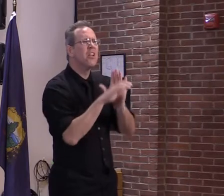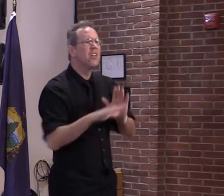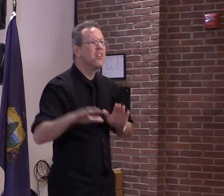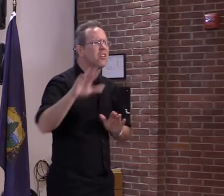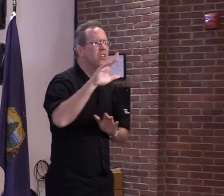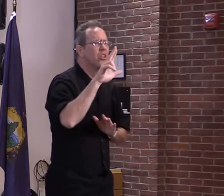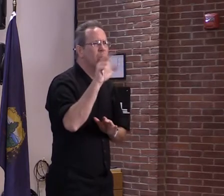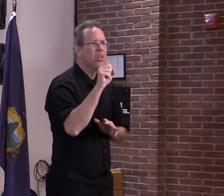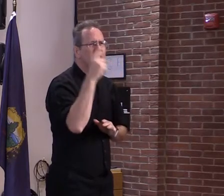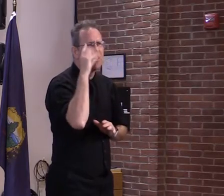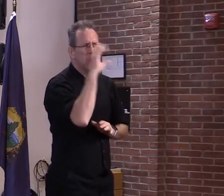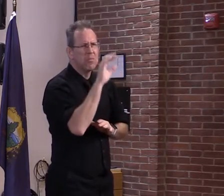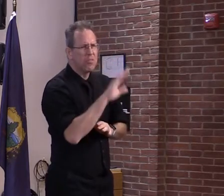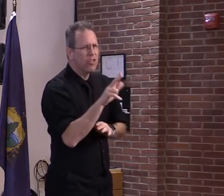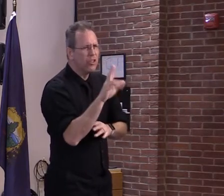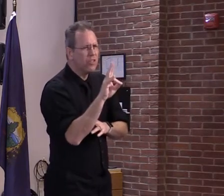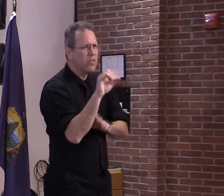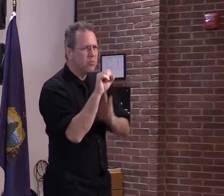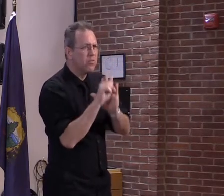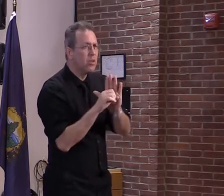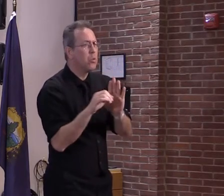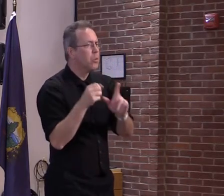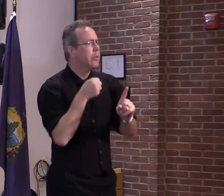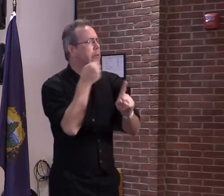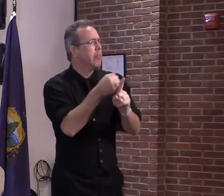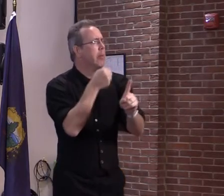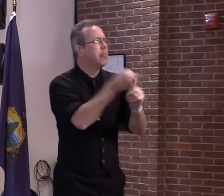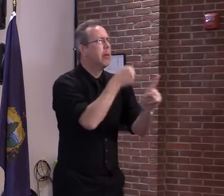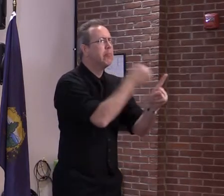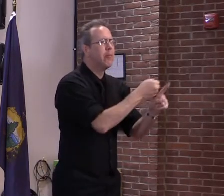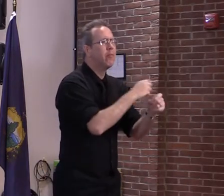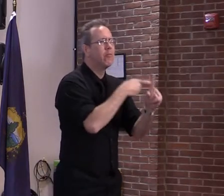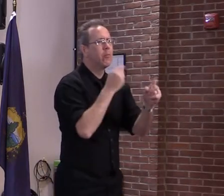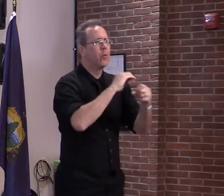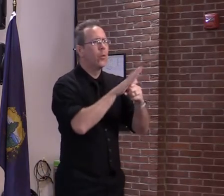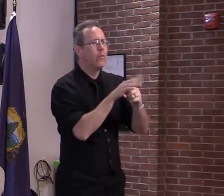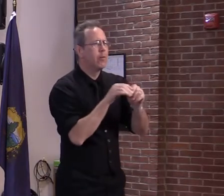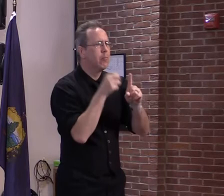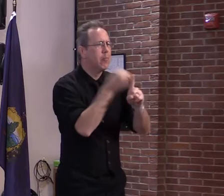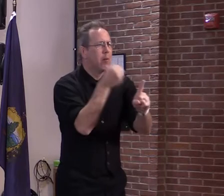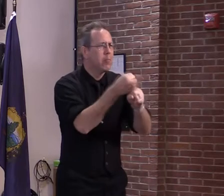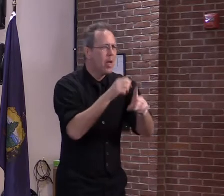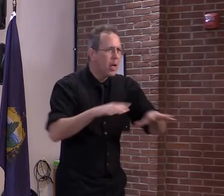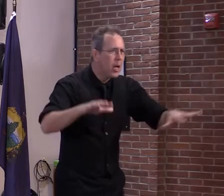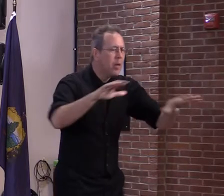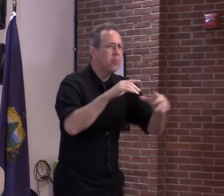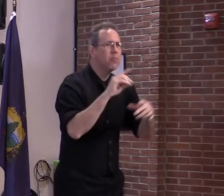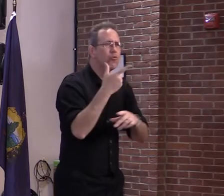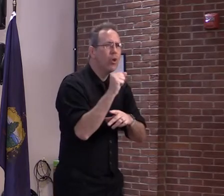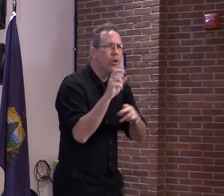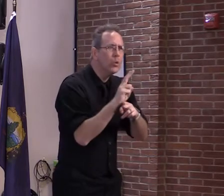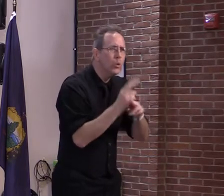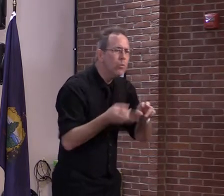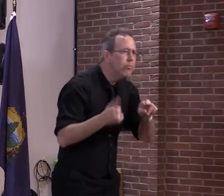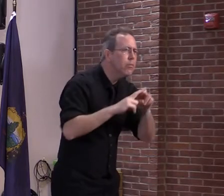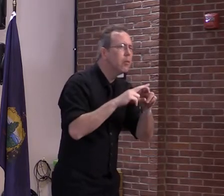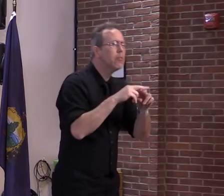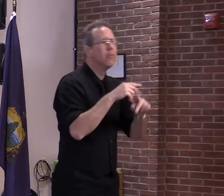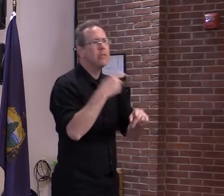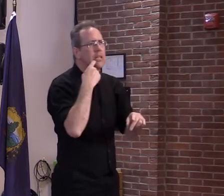say that the pandemic was harsh on their state with regard to these kinds of statistics. So we're not alone in